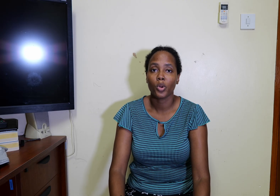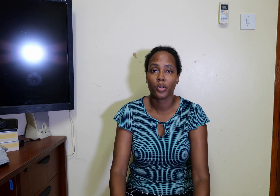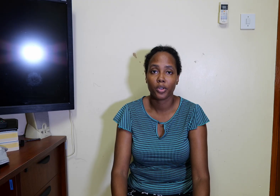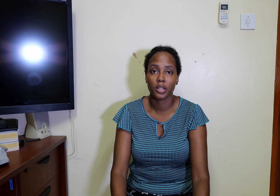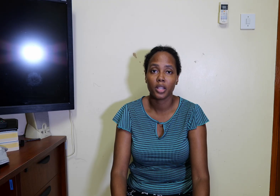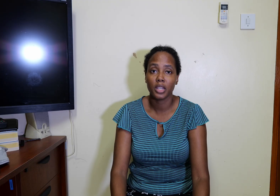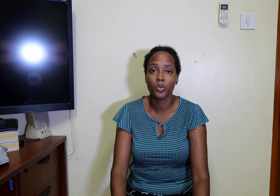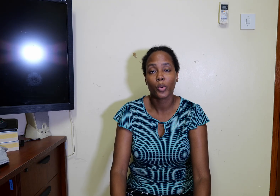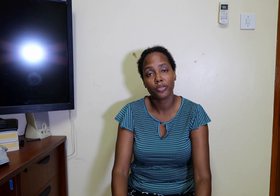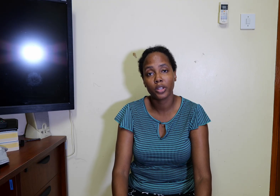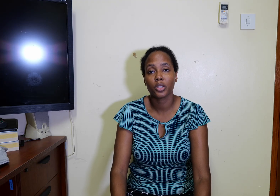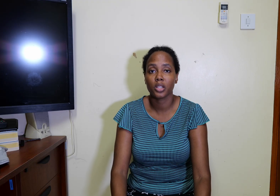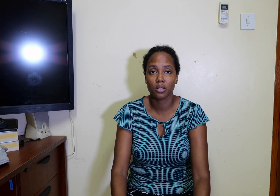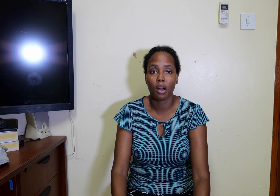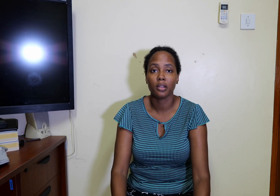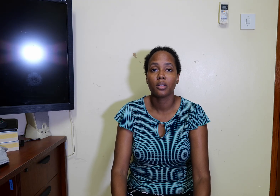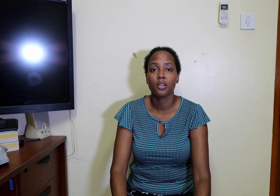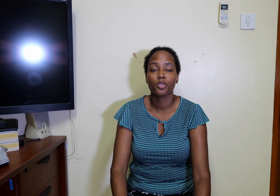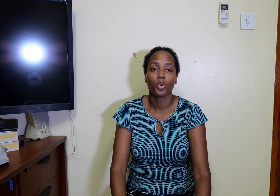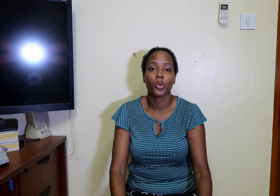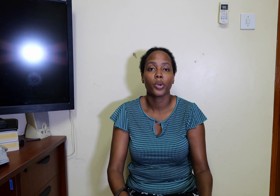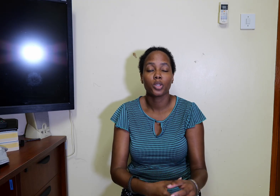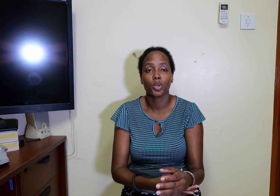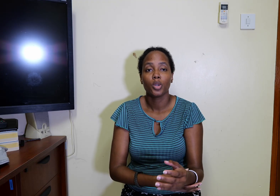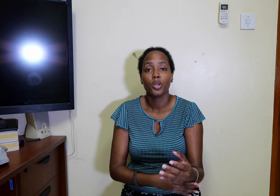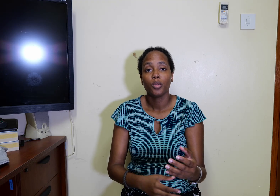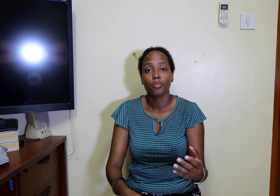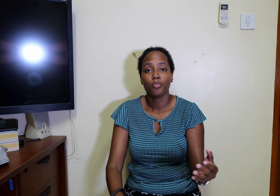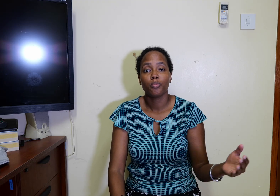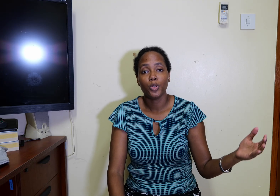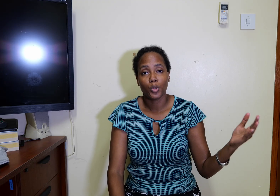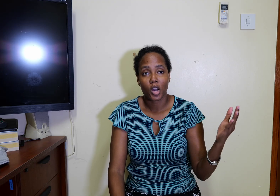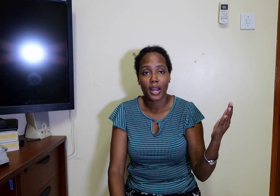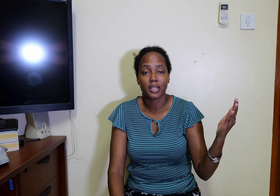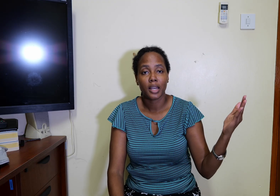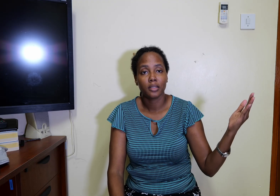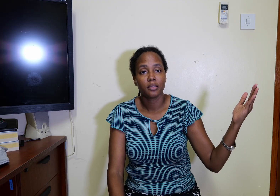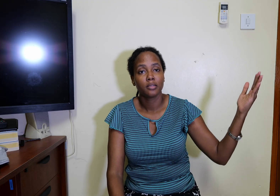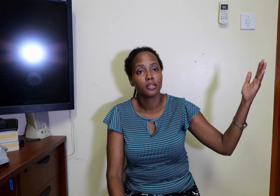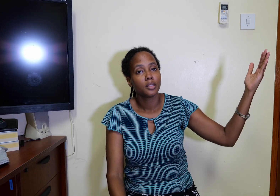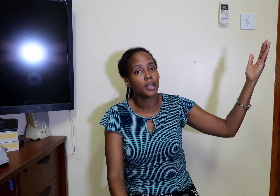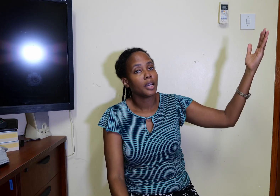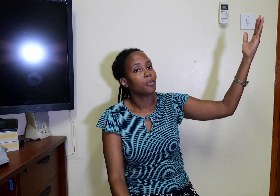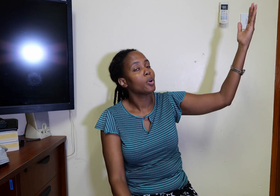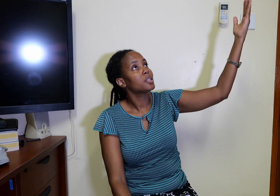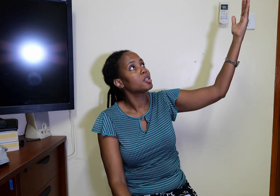we're referring to is God. So we're going to use our right hand and point it up to